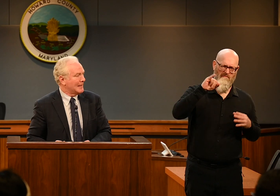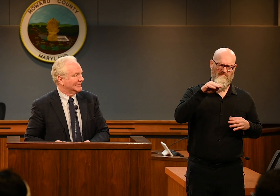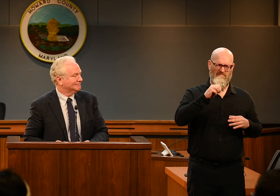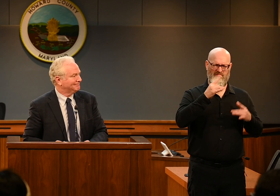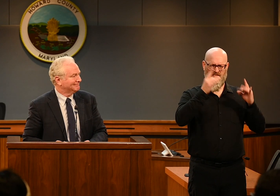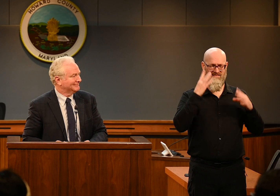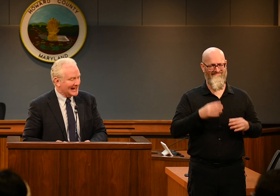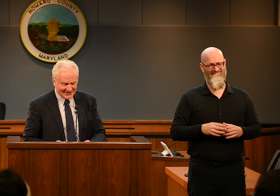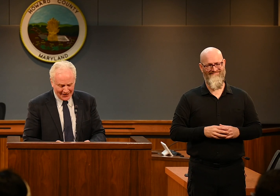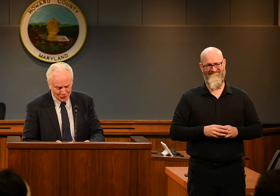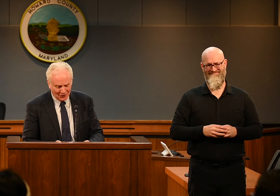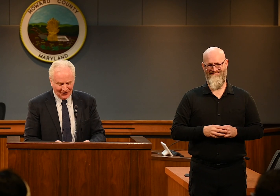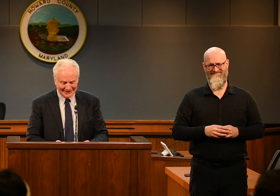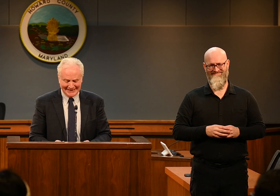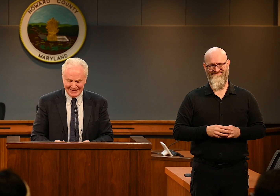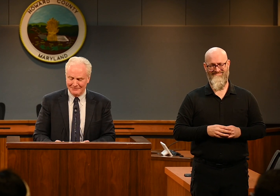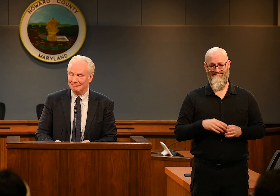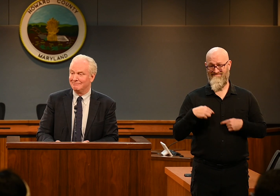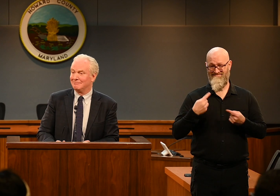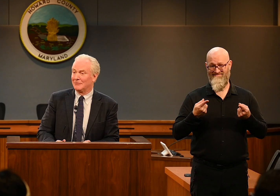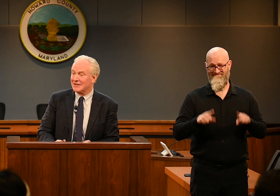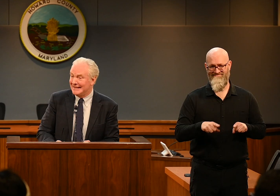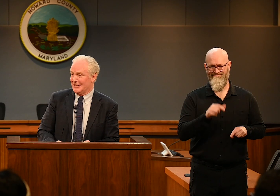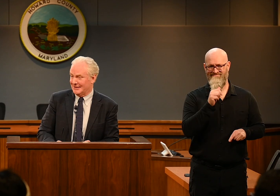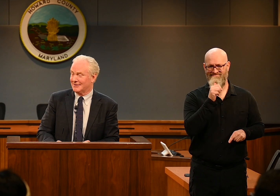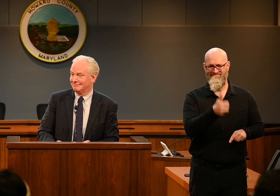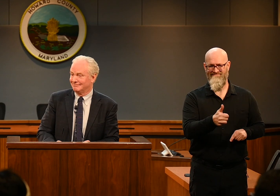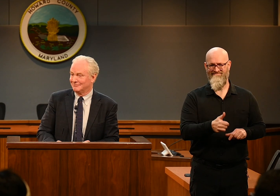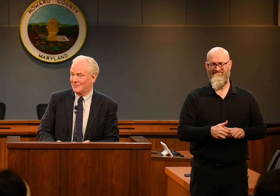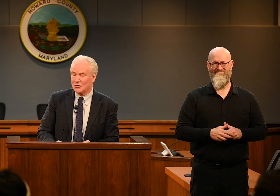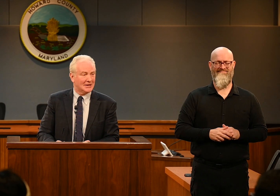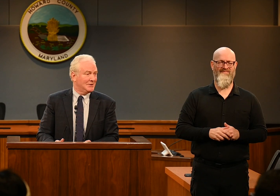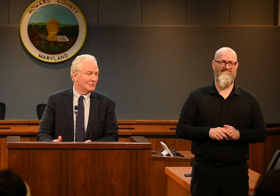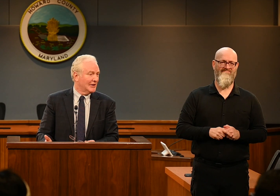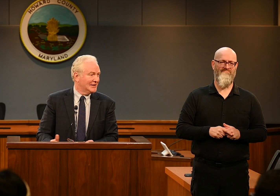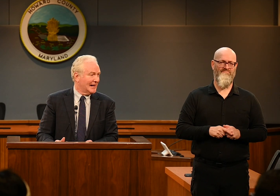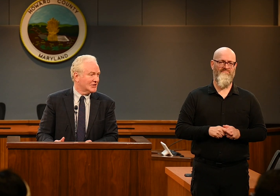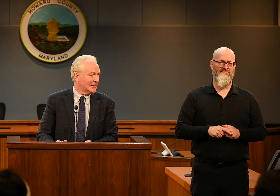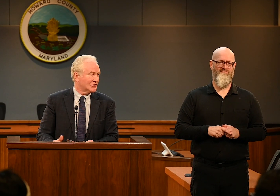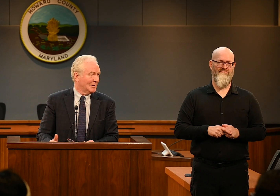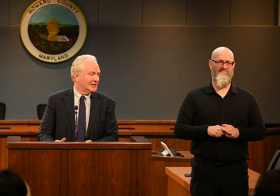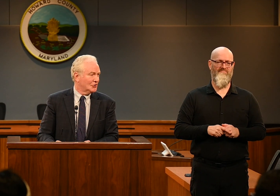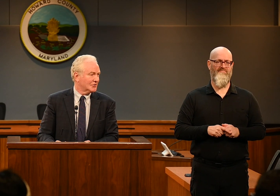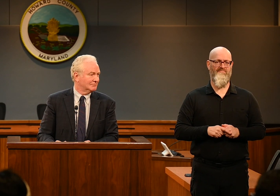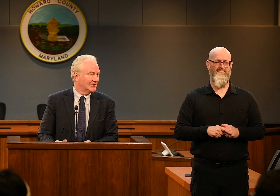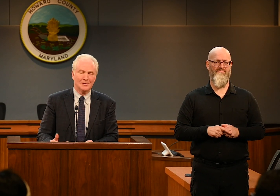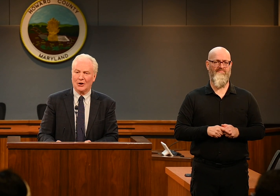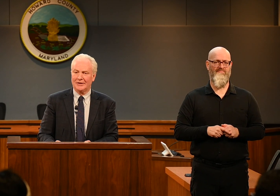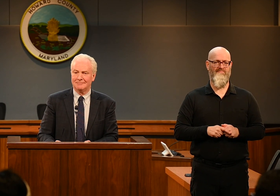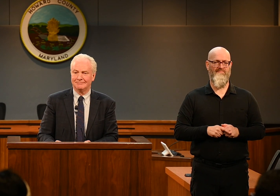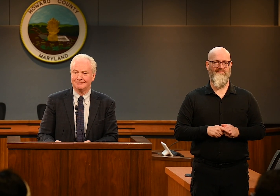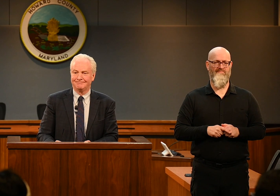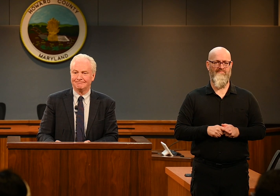not what's happening. That's not who Arlete Martinez is. She'd been living in the United States 20 years here